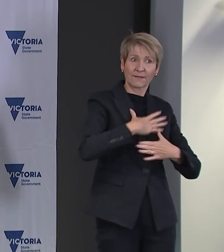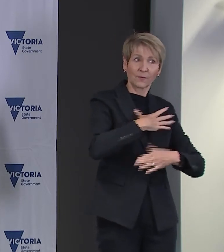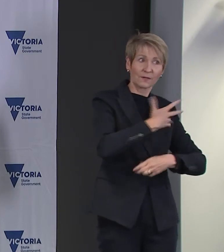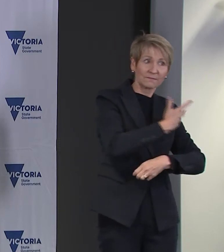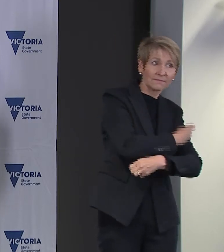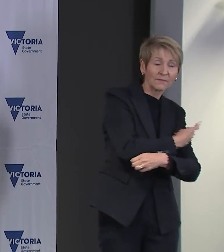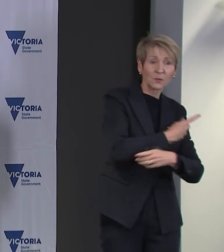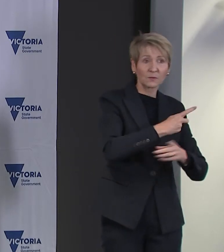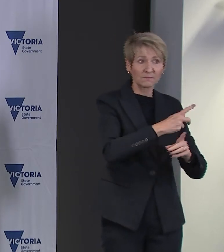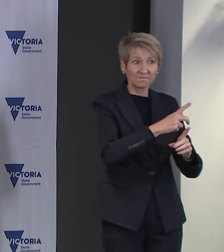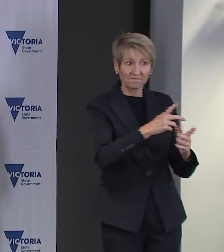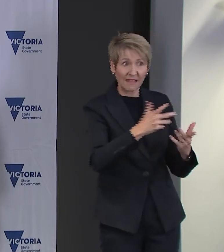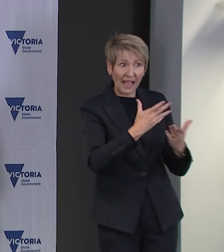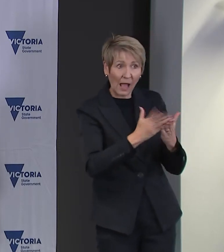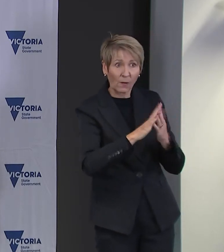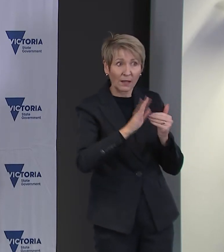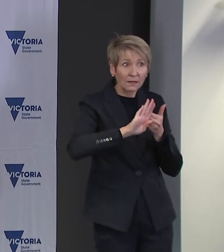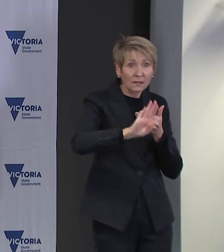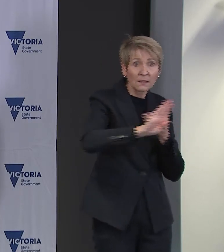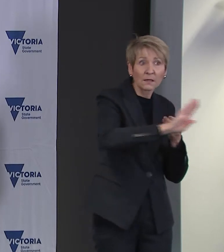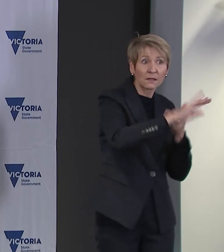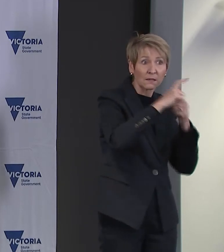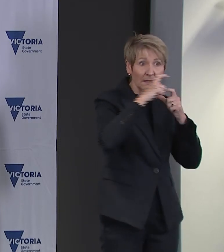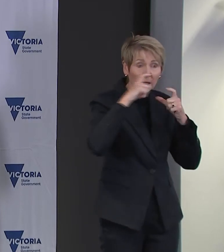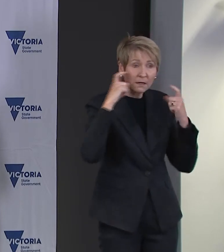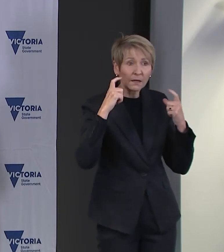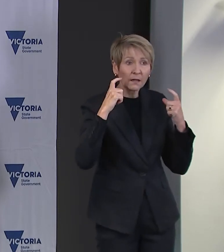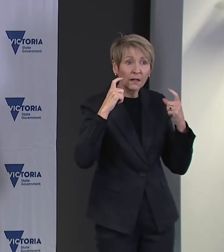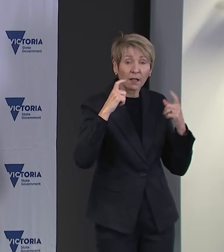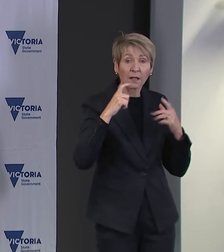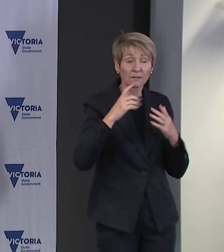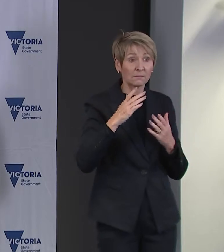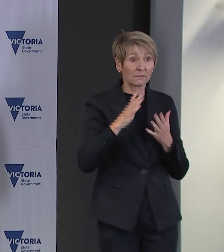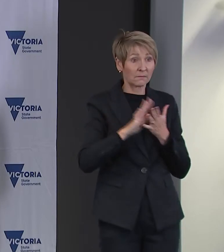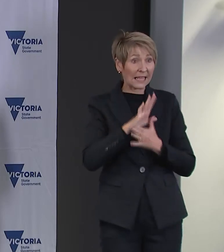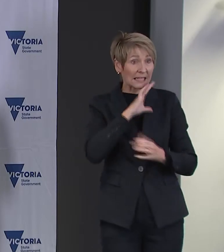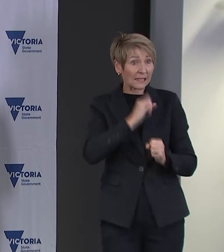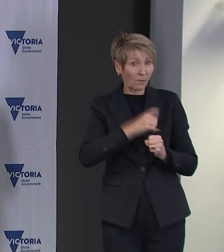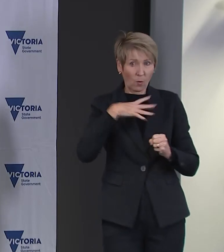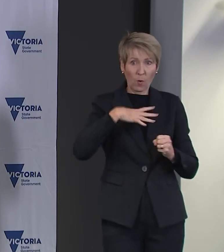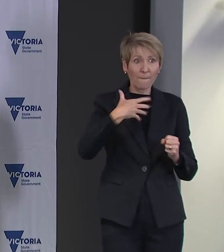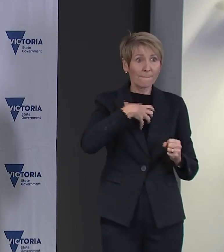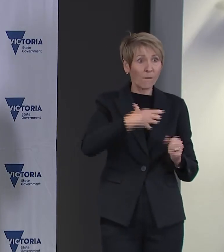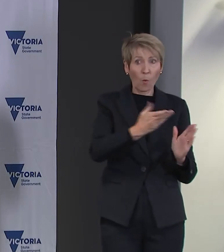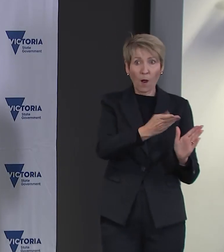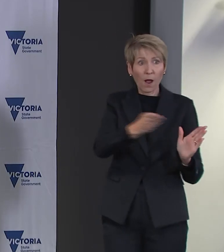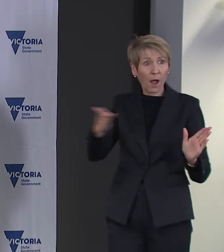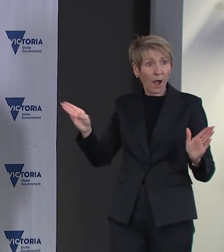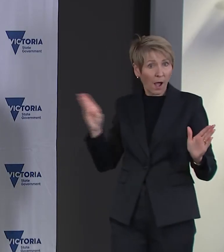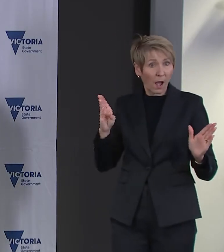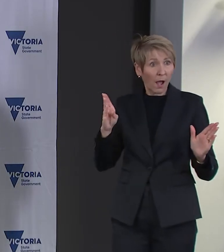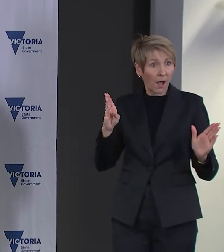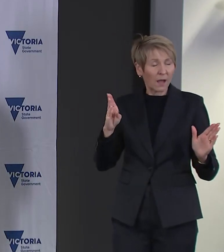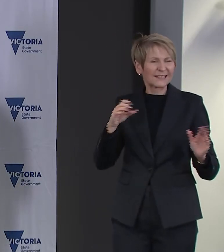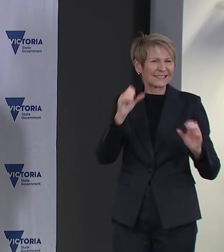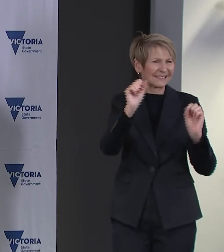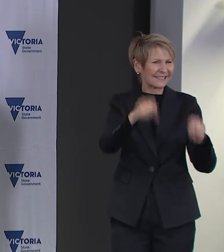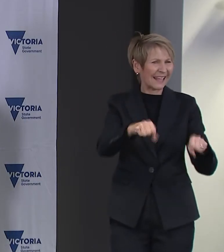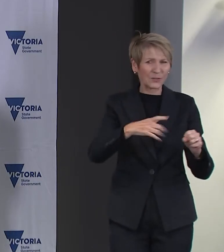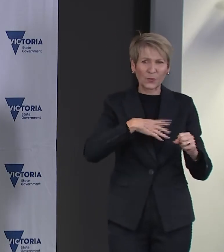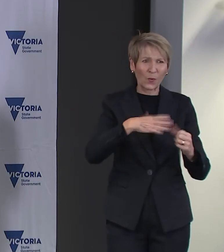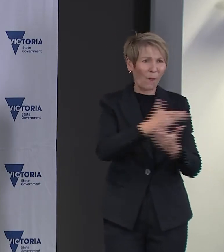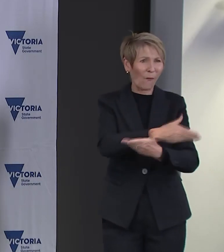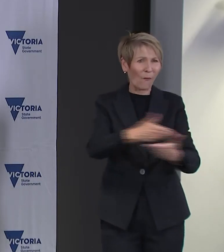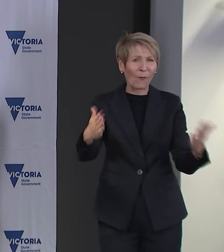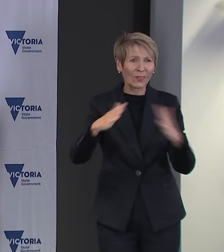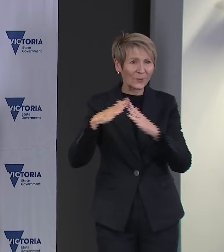and we're starting to see some good results for that. Would we like to see more? Of course we would. We would like to see every part of our